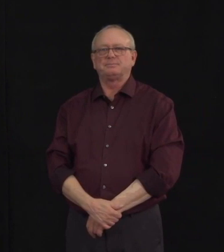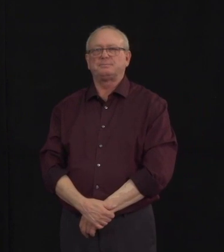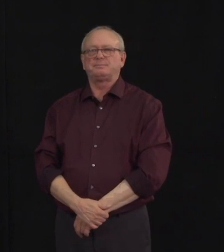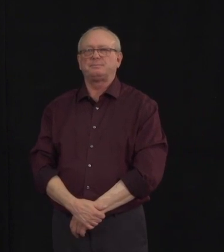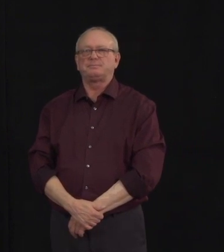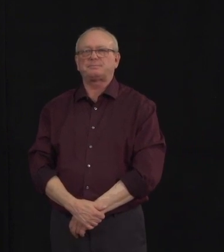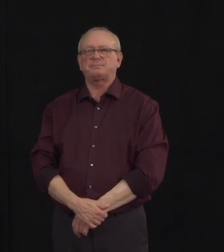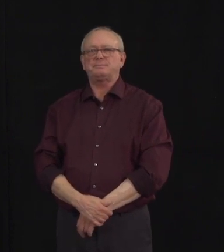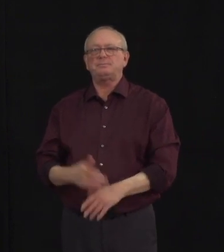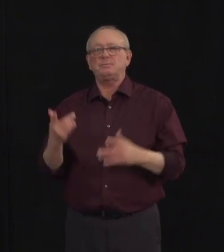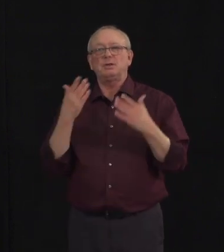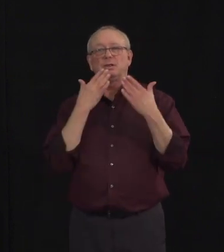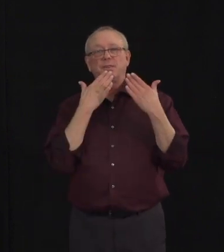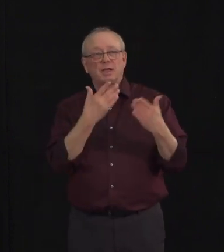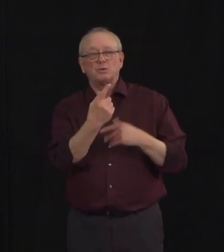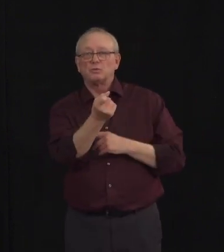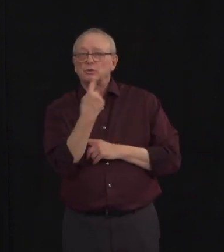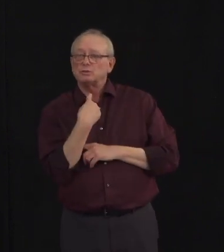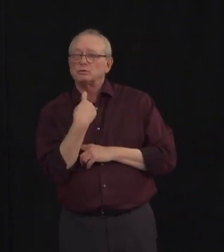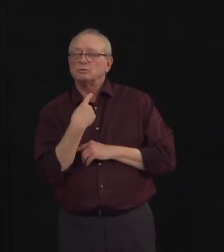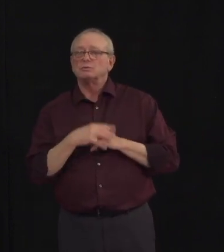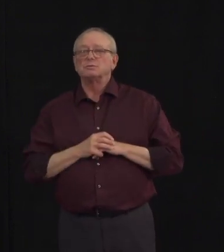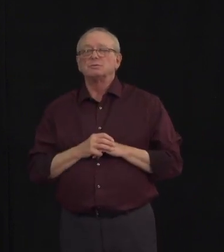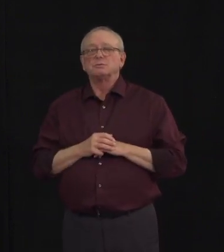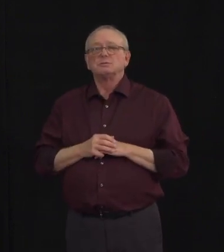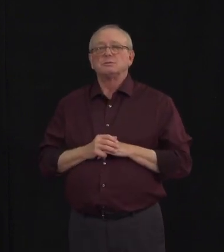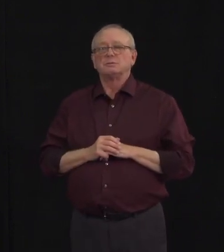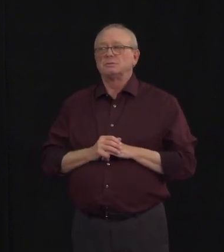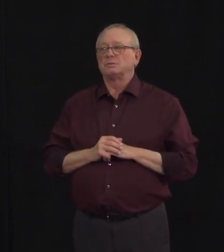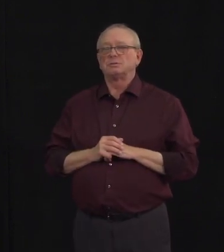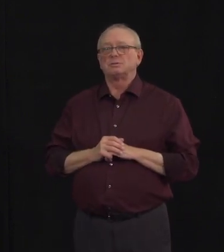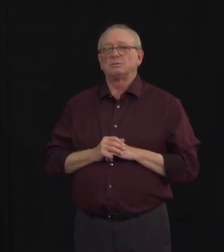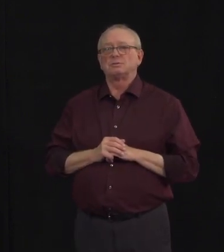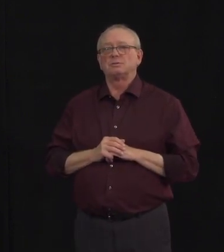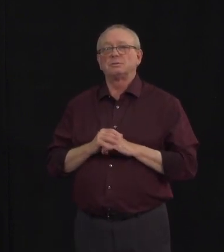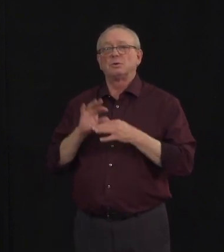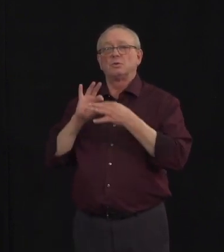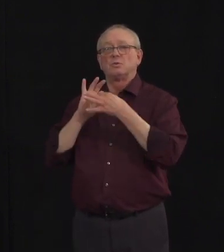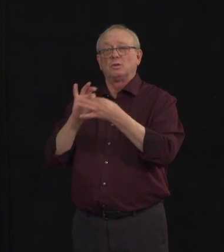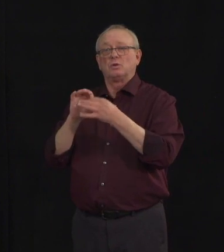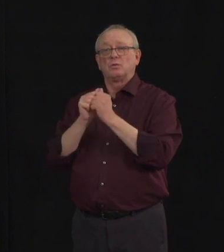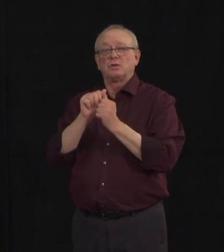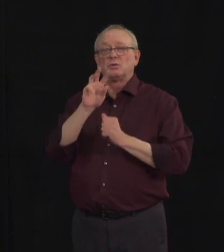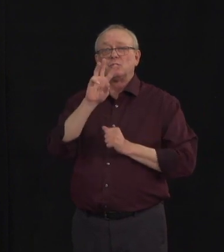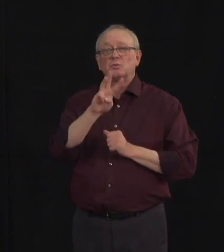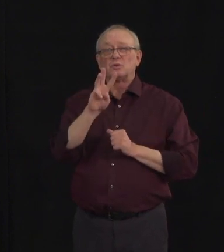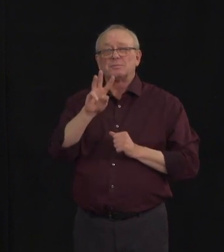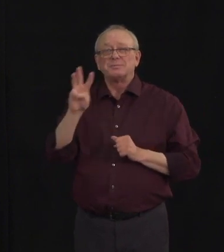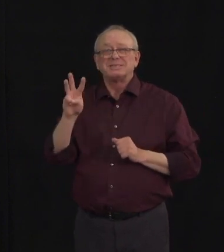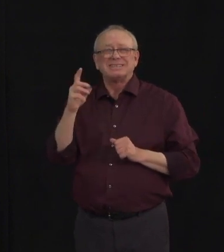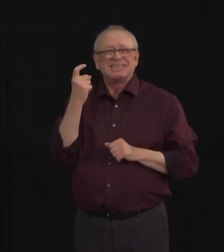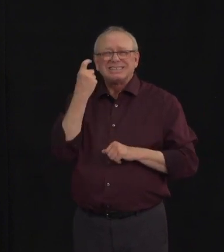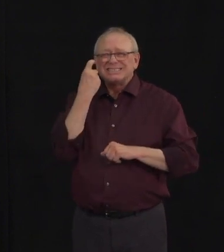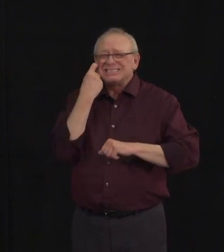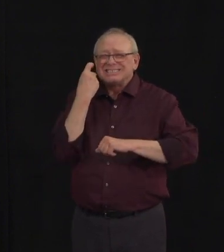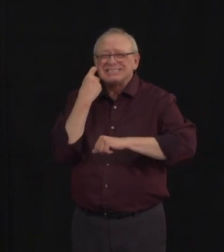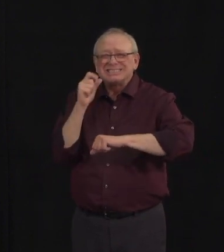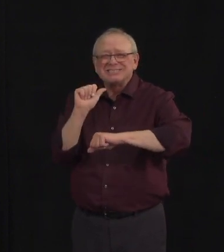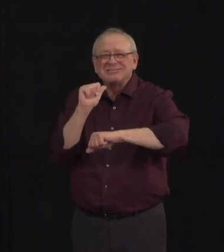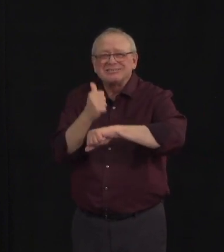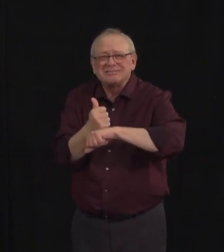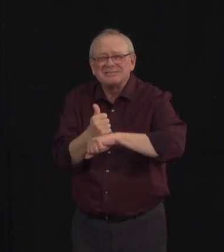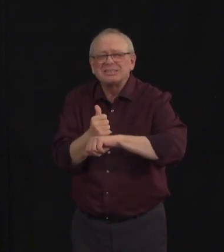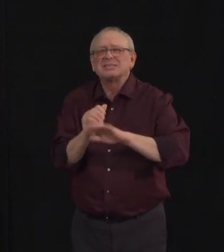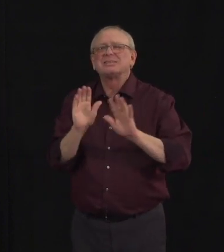So thank you for the question. With respect to why the website is up now, we wanted to make sure that we took the